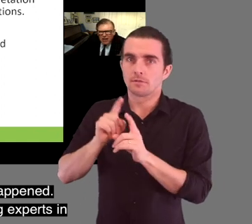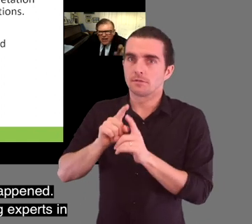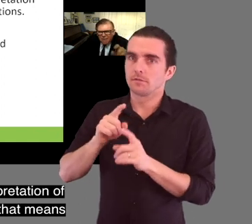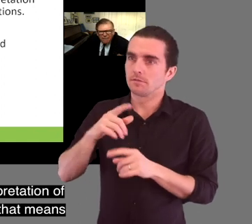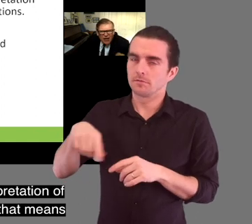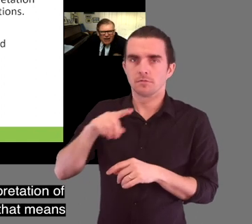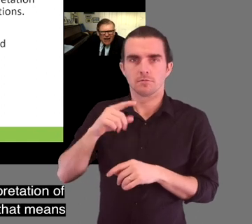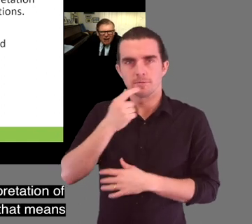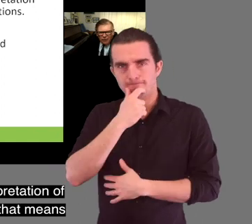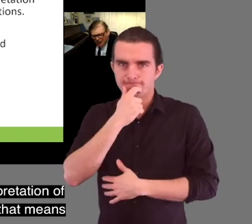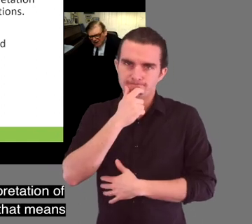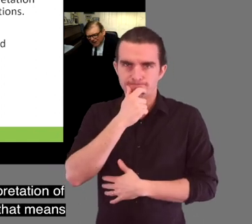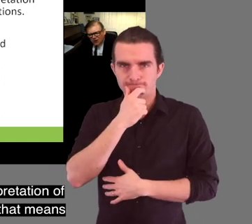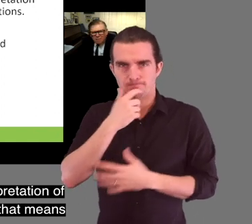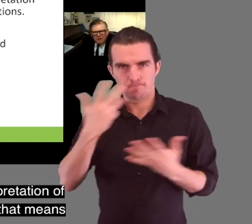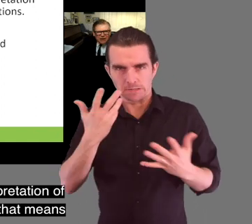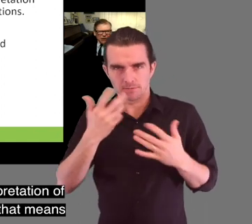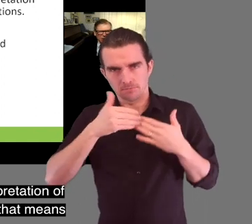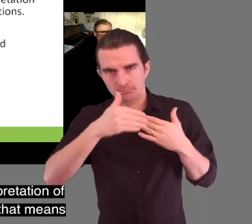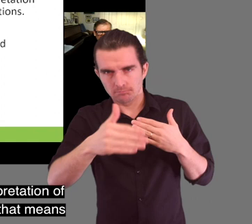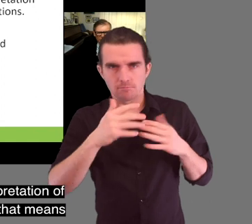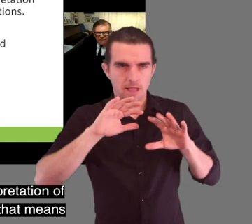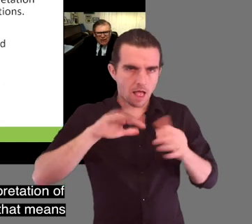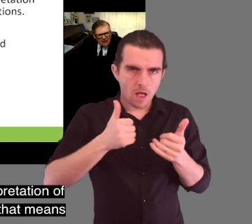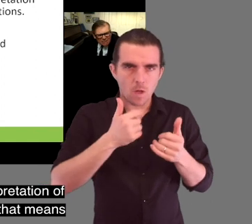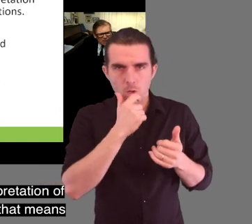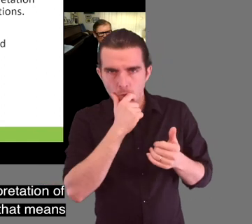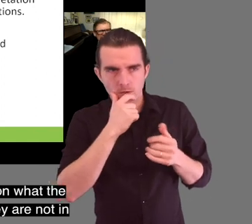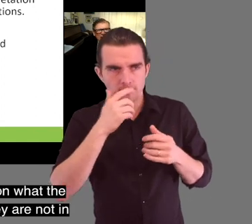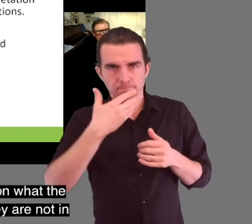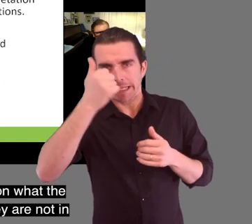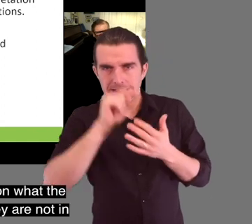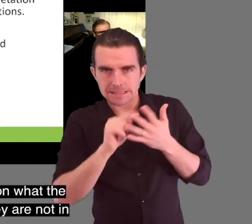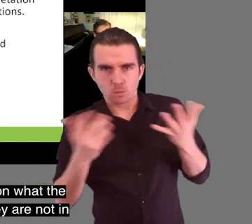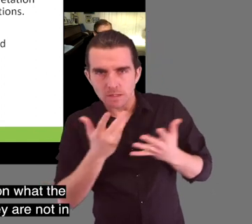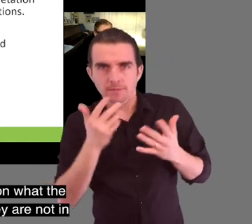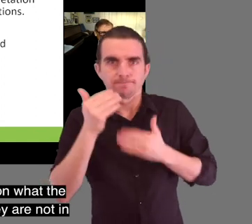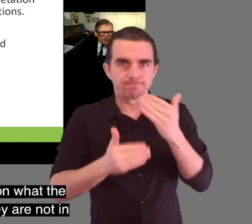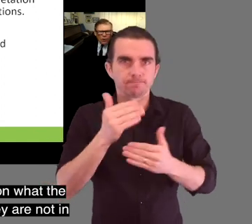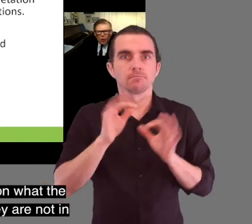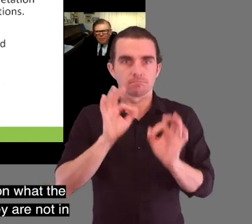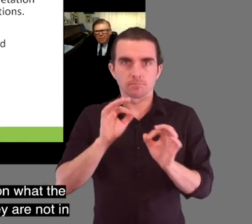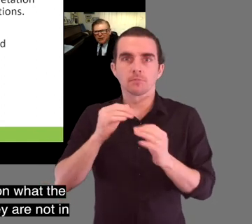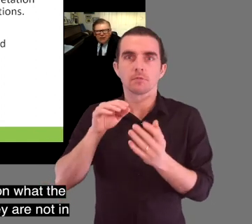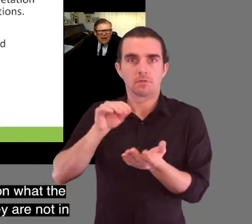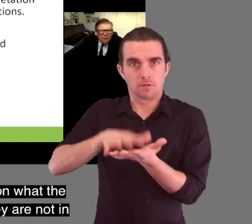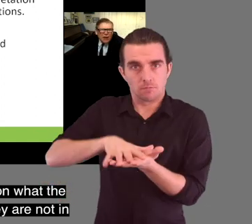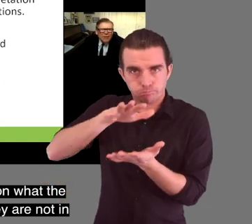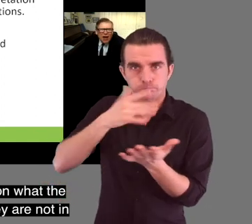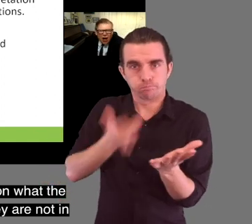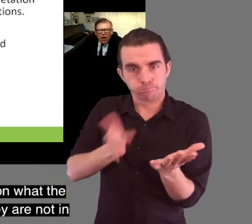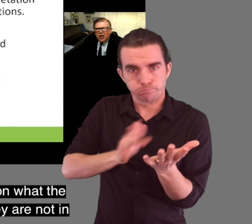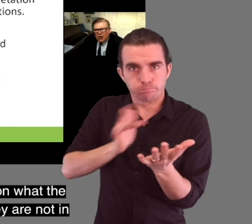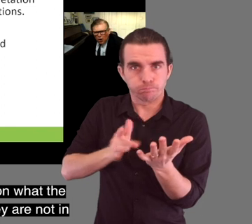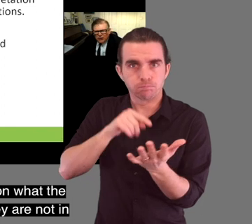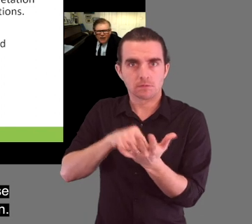experts in finding out the best interpretation of will and preference. And that means keeping a lot of records on what the person has said when they